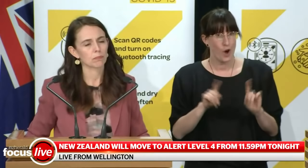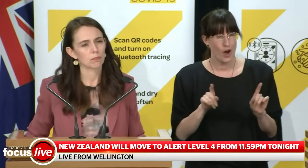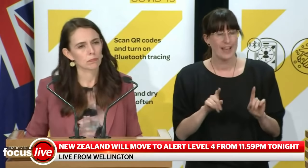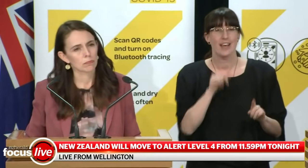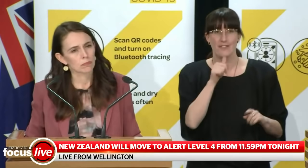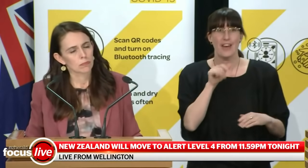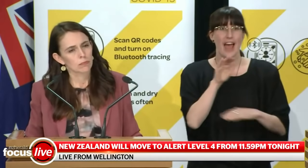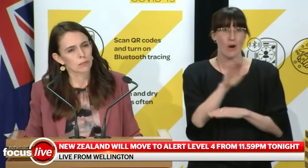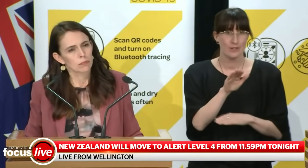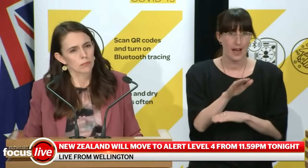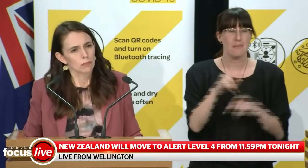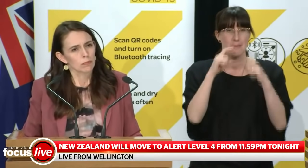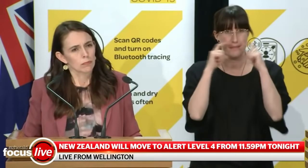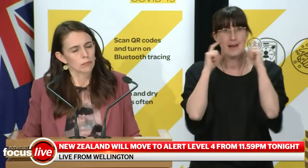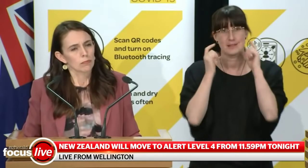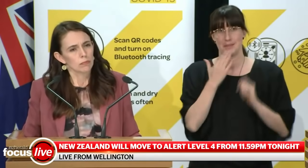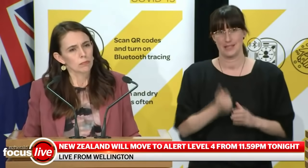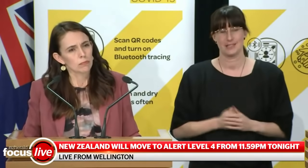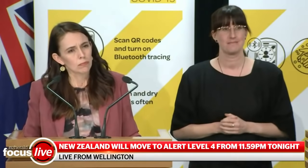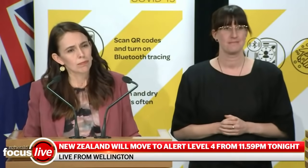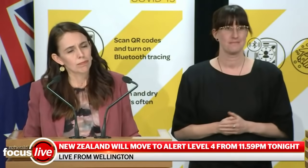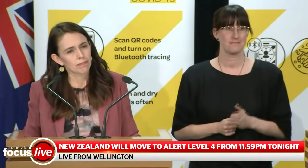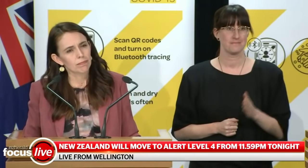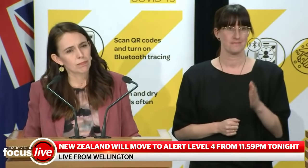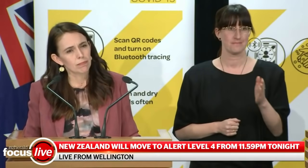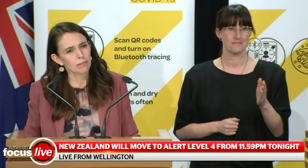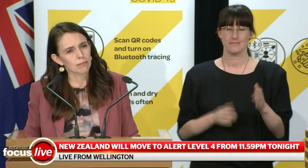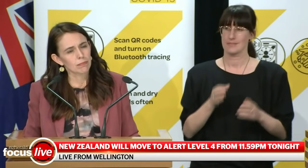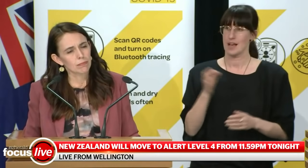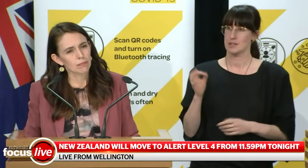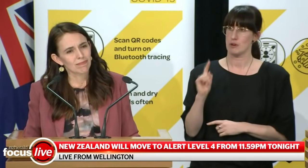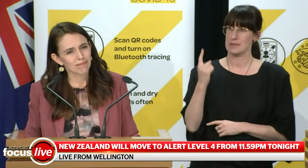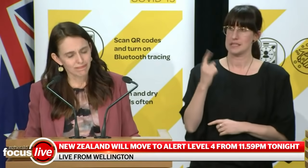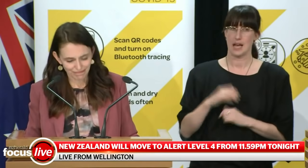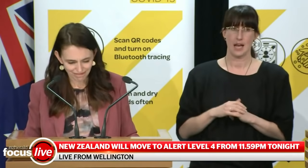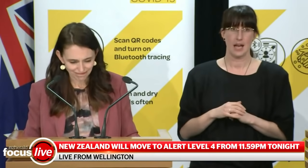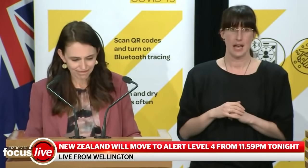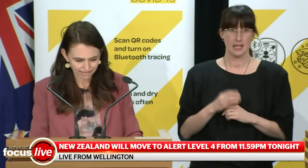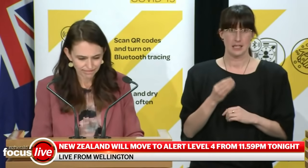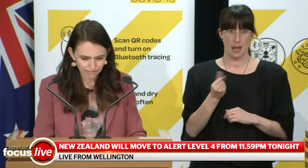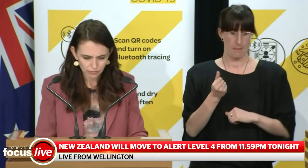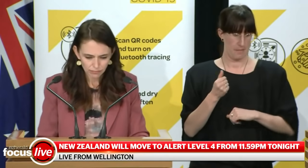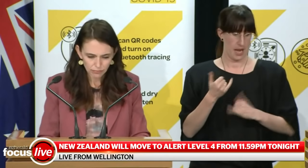would your message be to people who have immediately gone out right now and gone